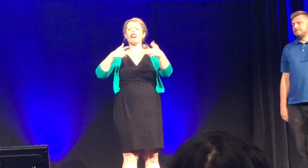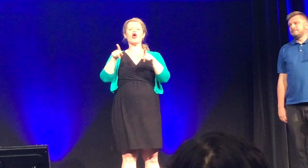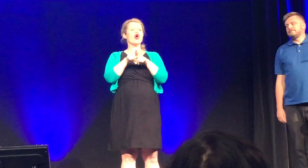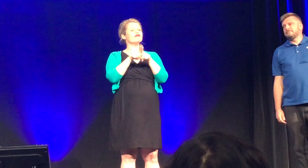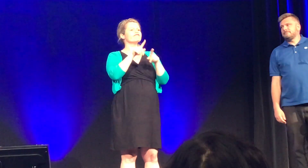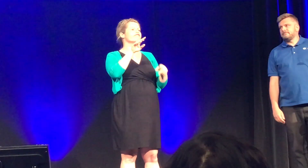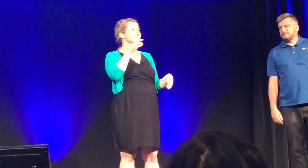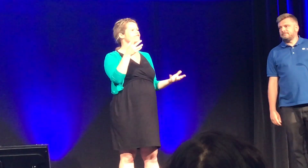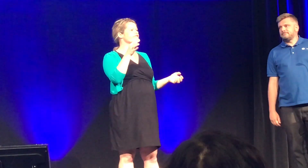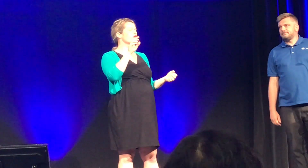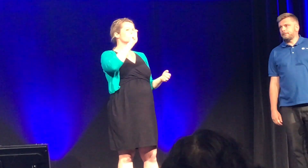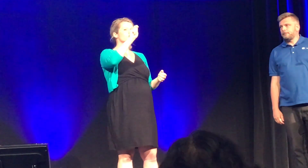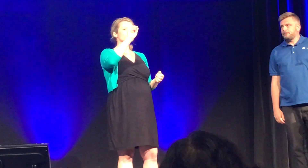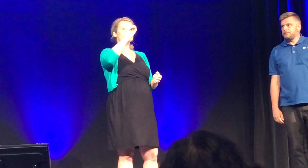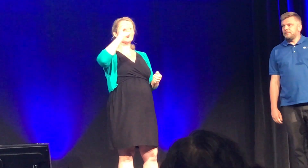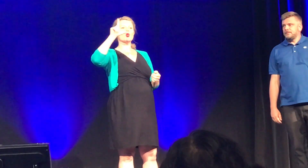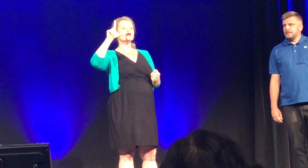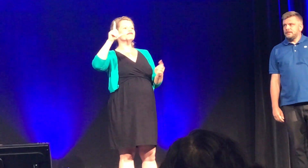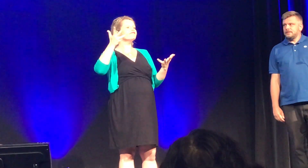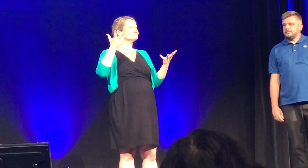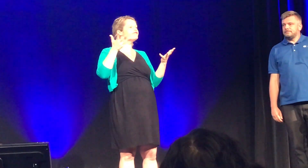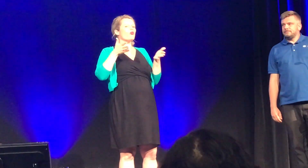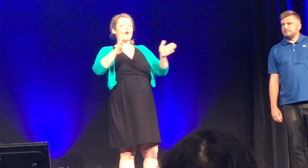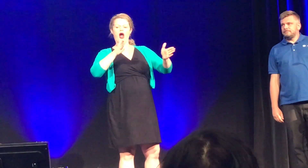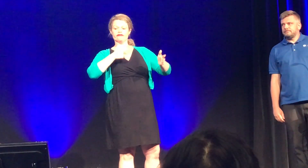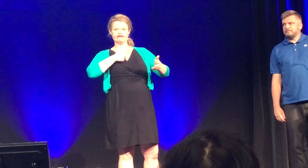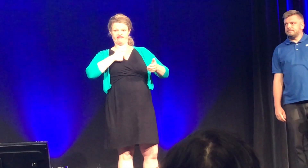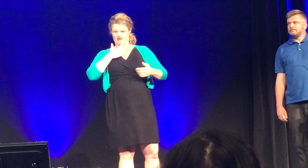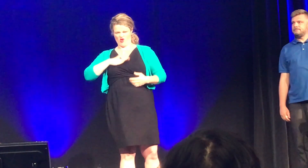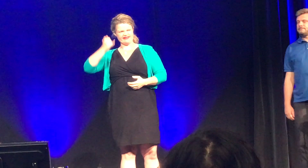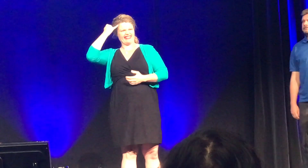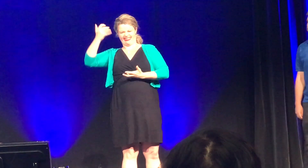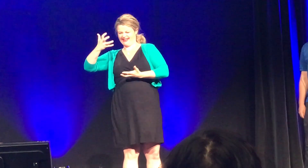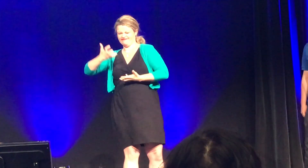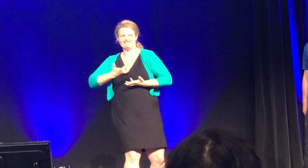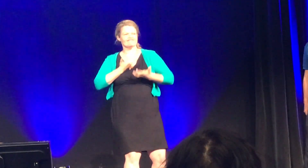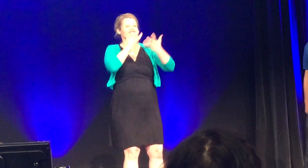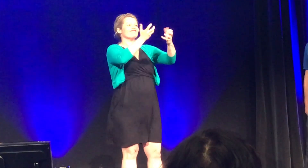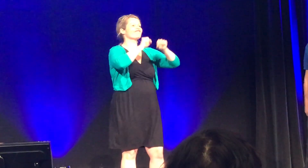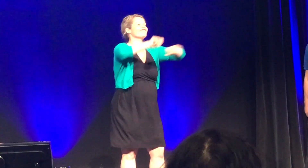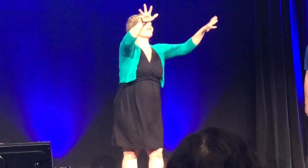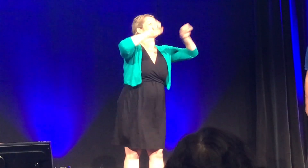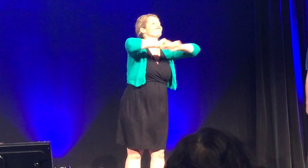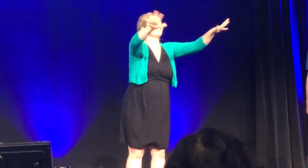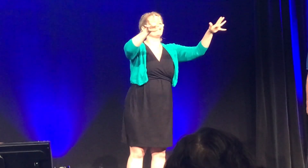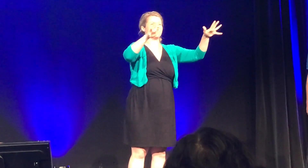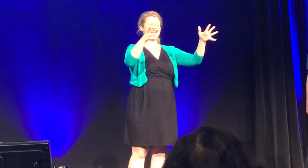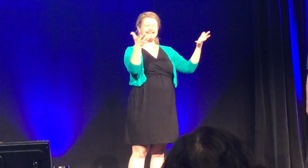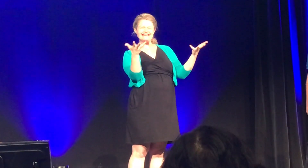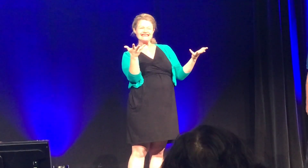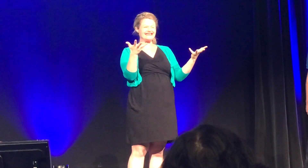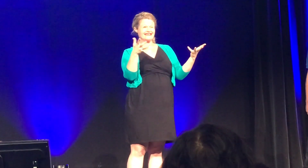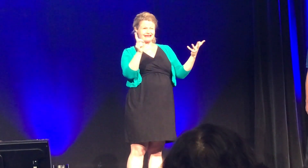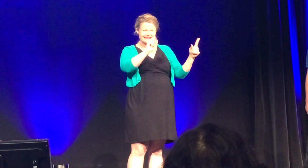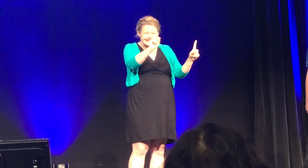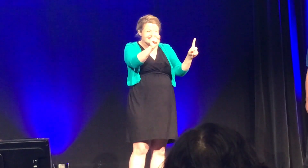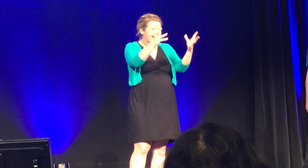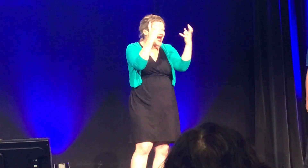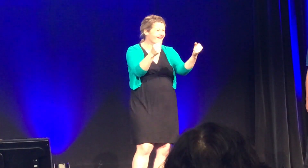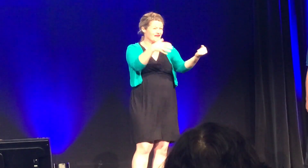We know that some people think that international sign is an impoverished tool for communication, but ultimately for us, we felt